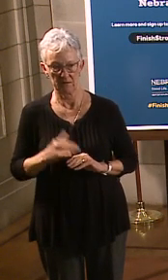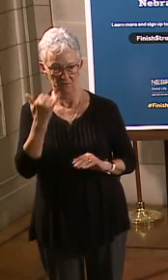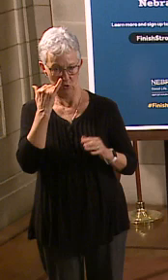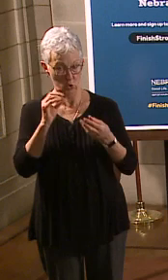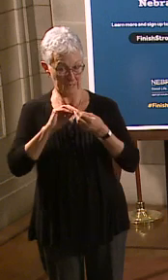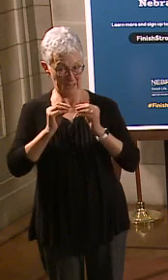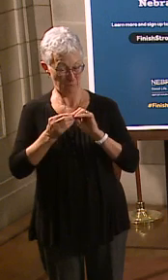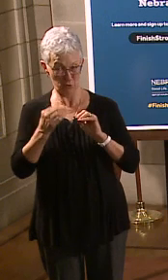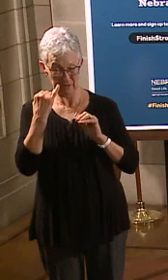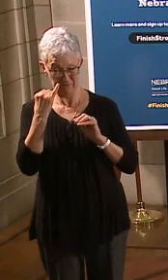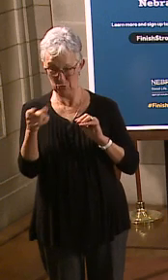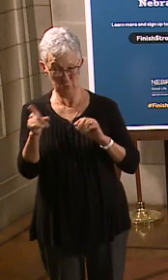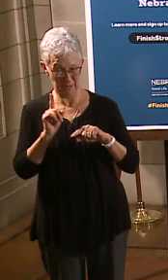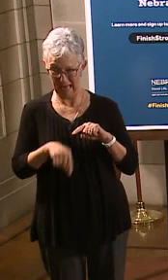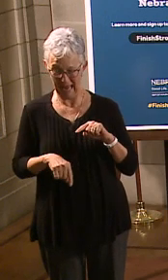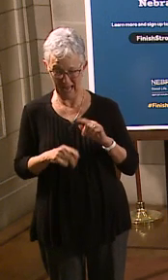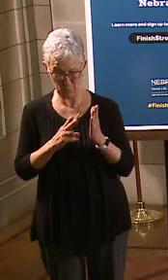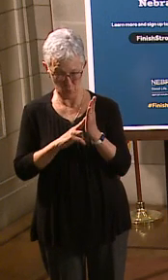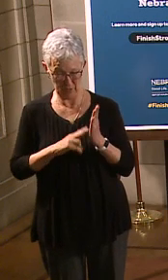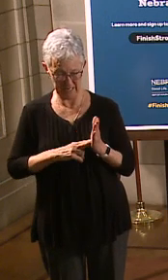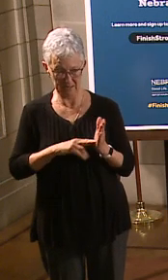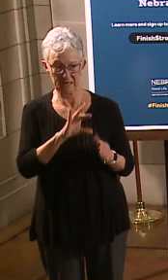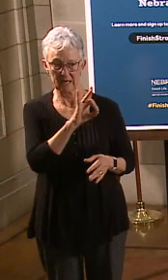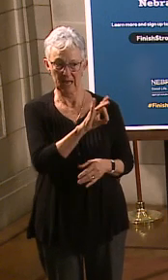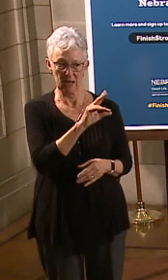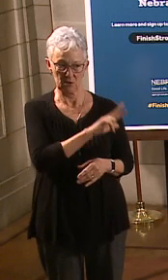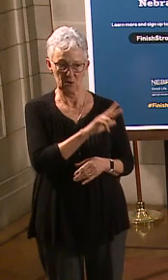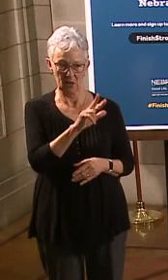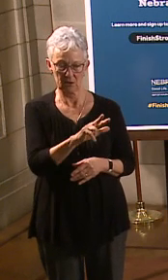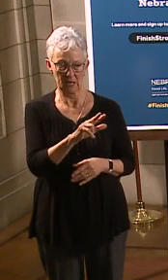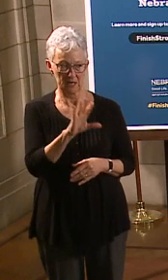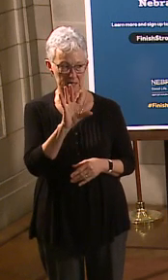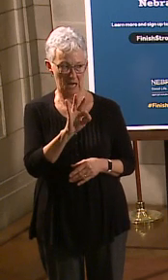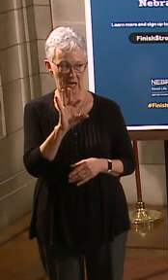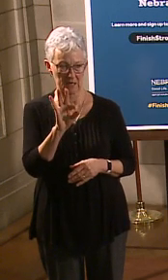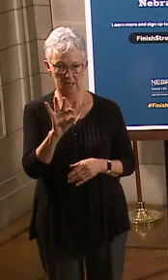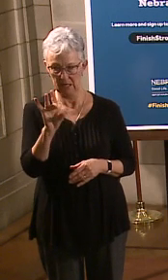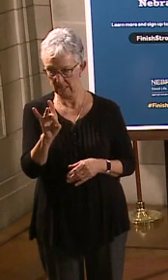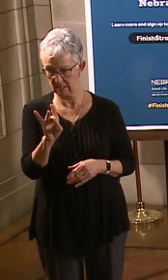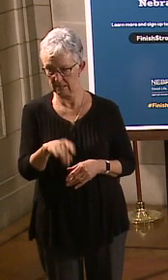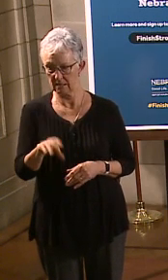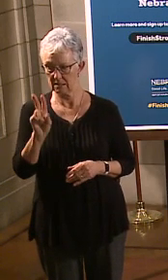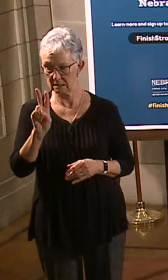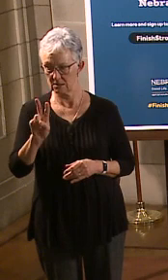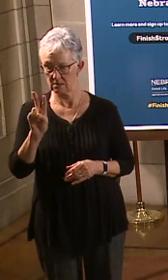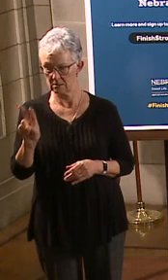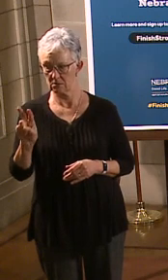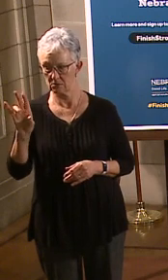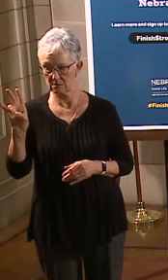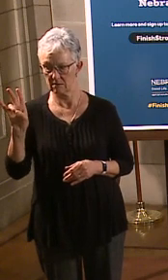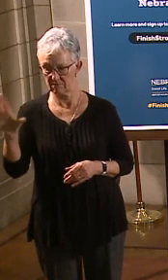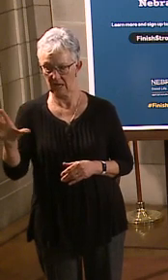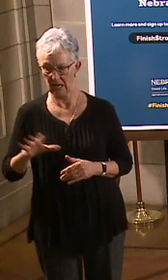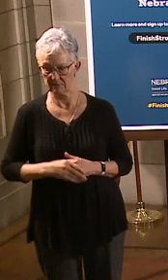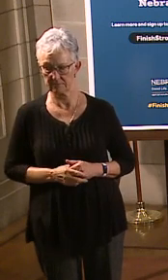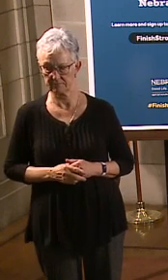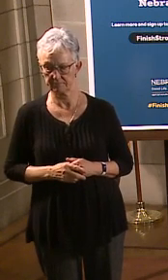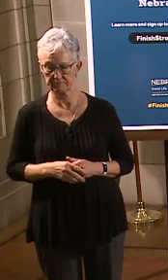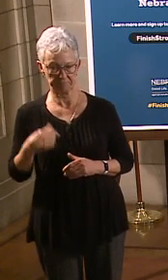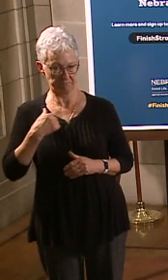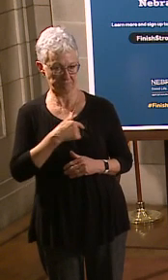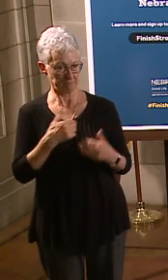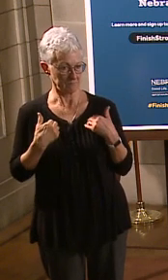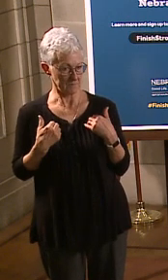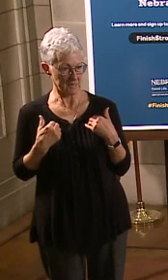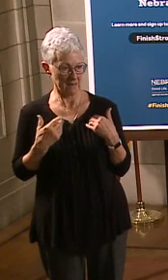need assistance getting registered, is 833-998-2275. And we do